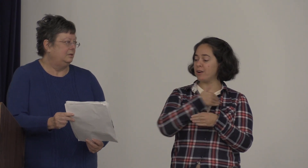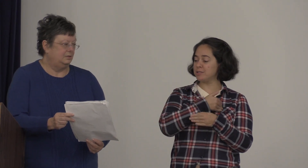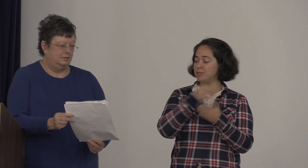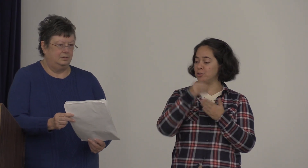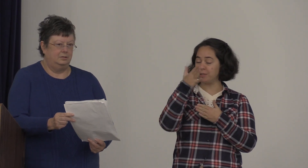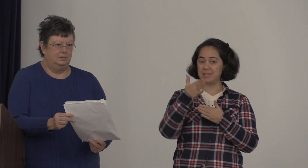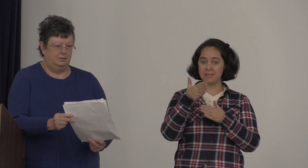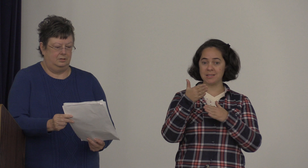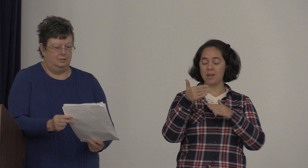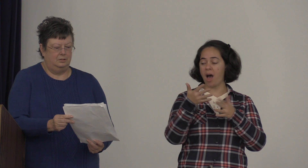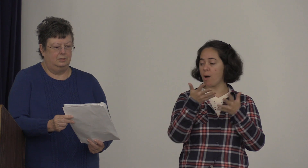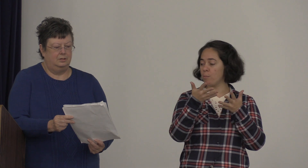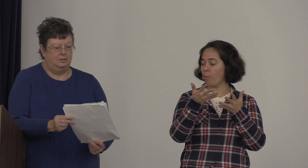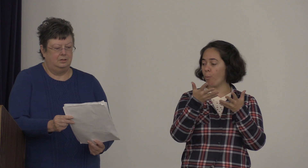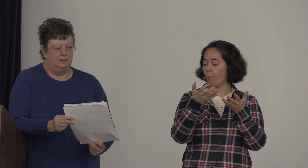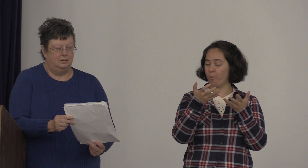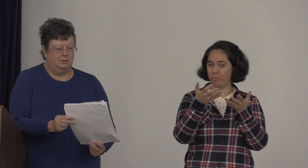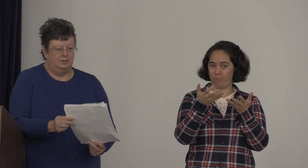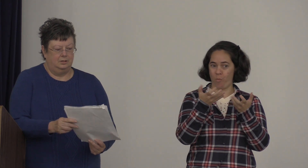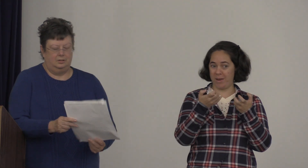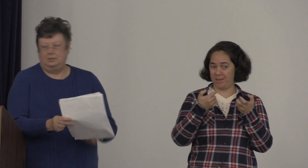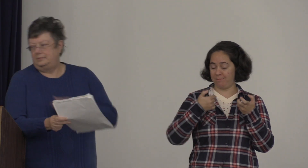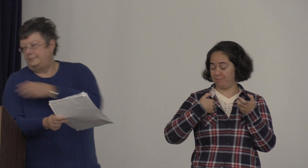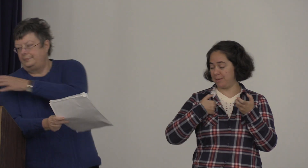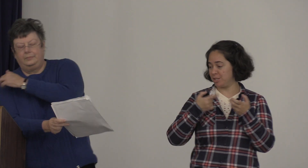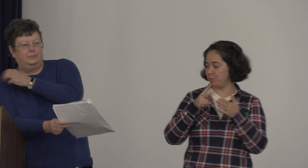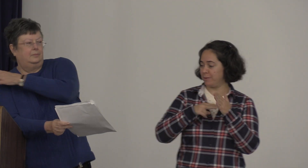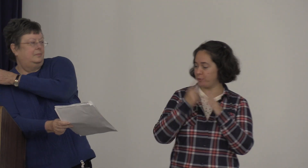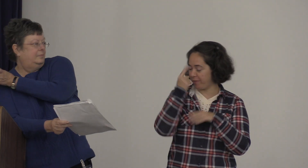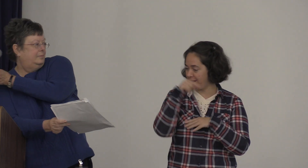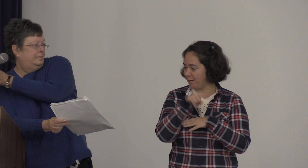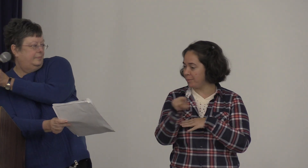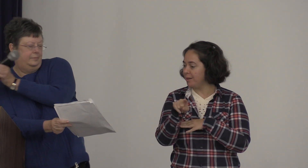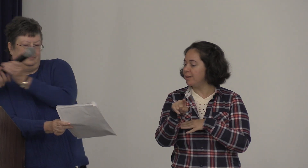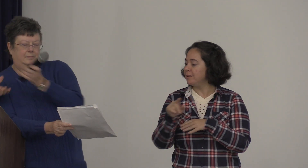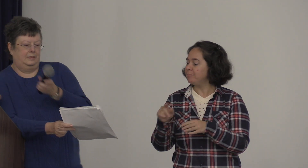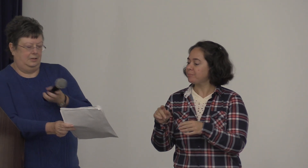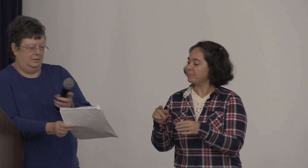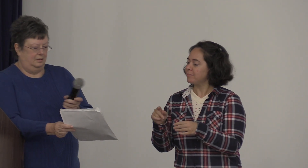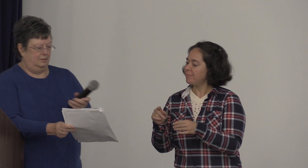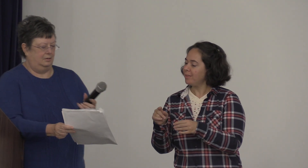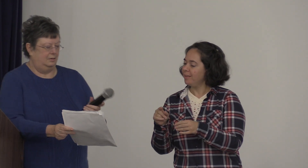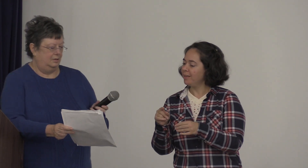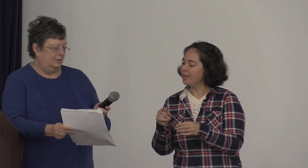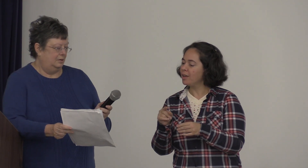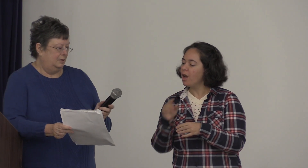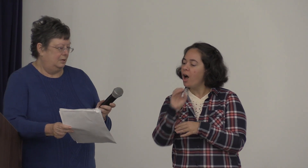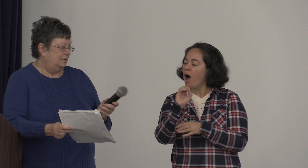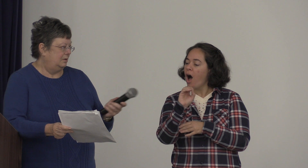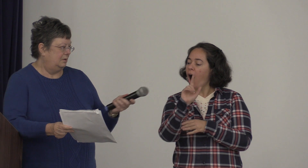Two of our students wanted me to read for them.